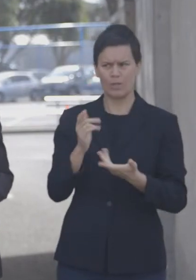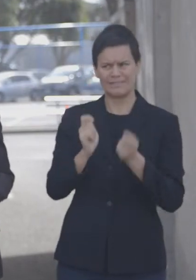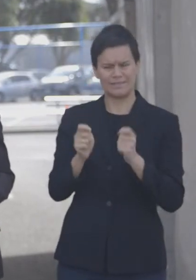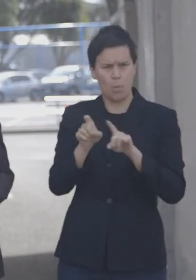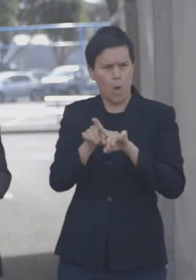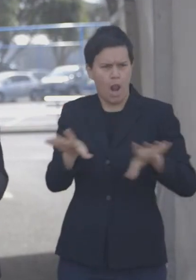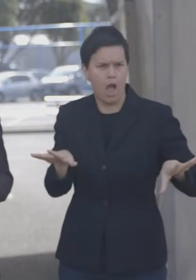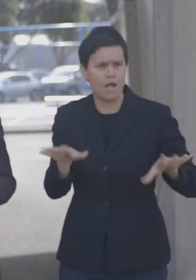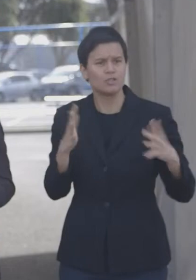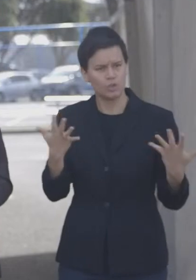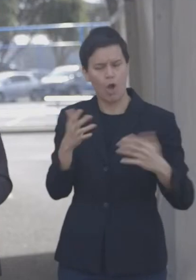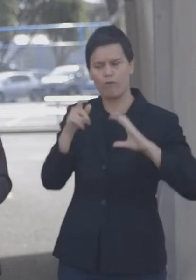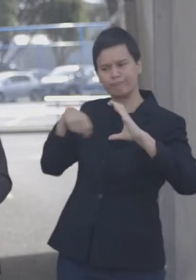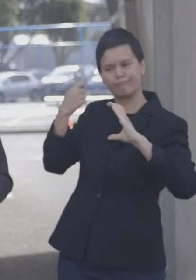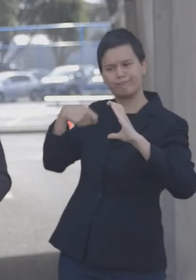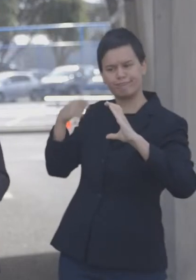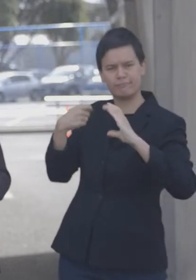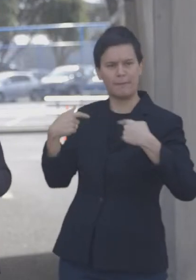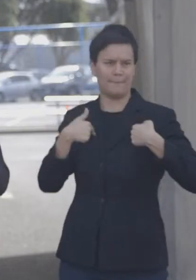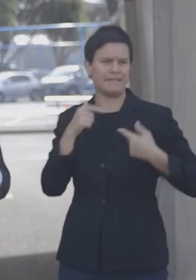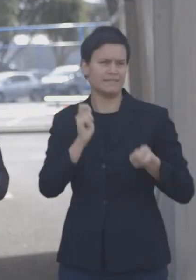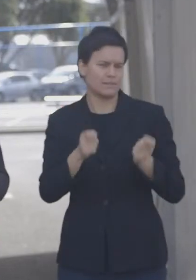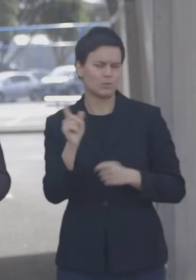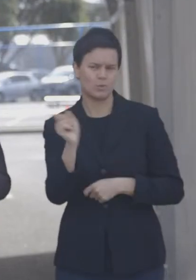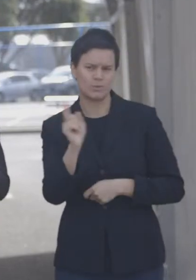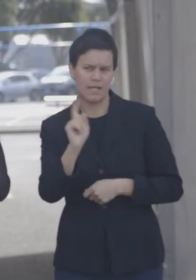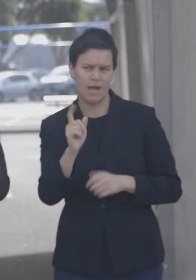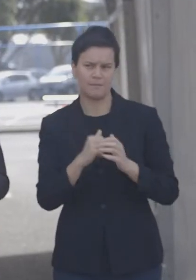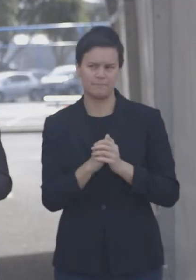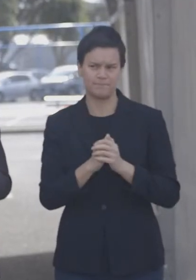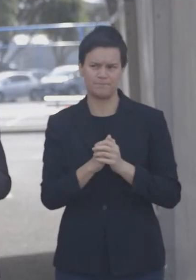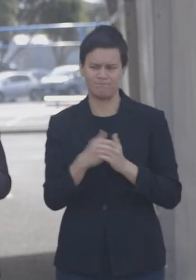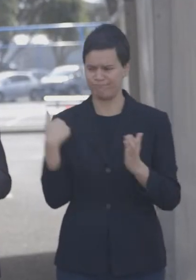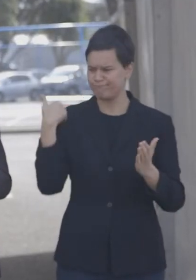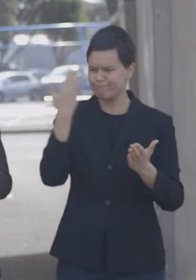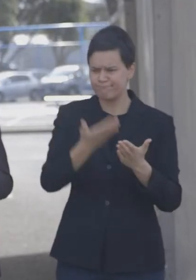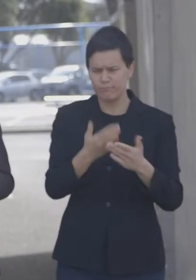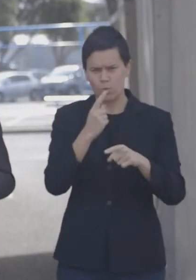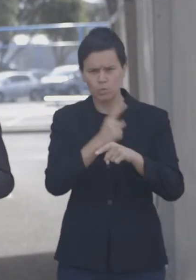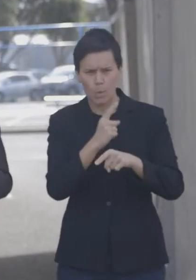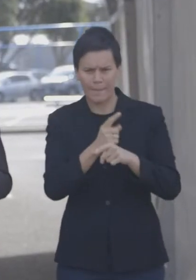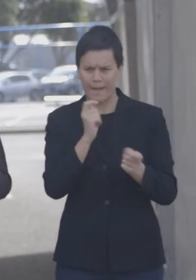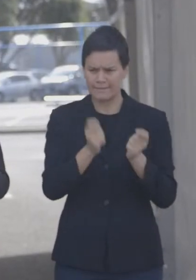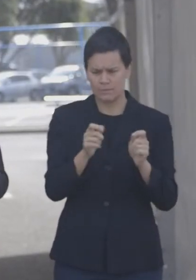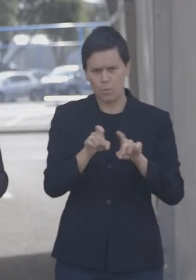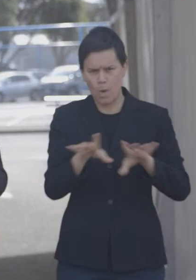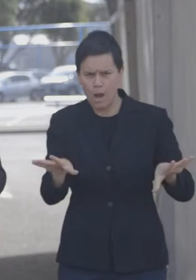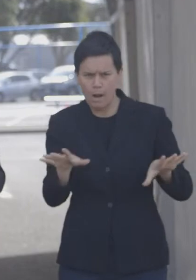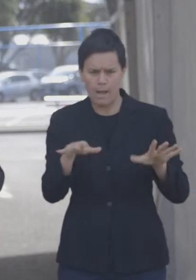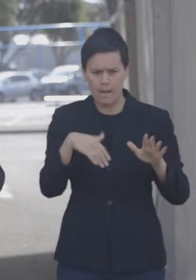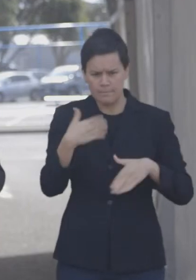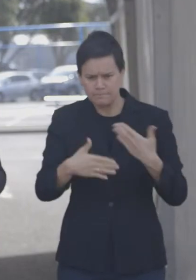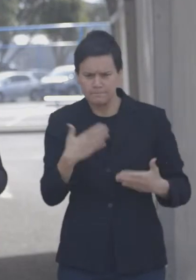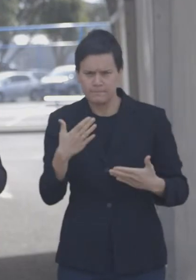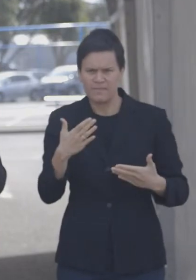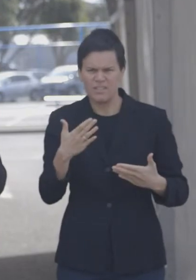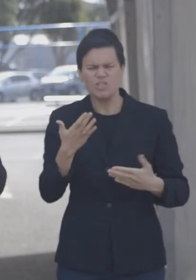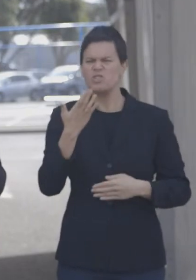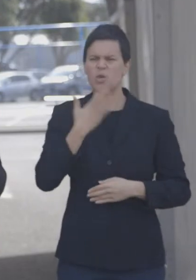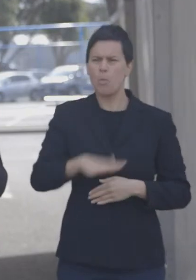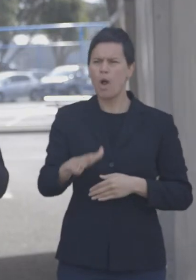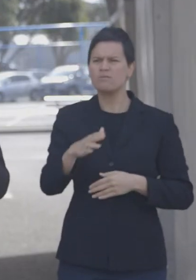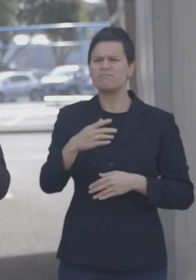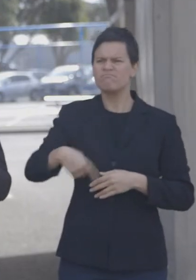involves, and it's what we've been talking about to all New Zealanders right through, but particularly at this time. We've talked about not being complacent,